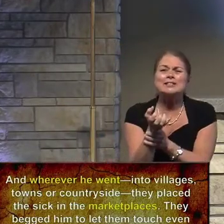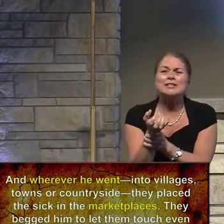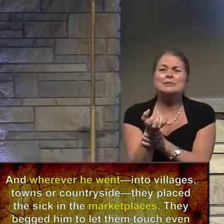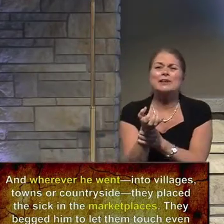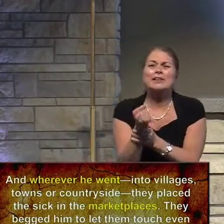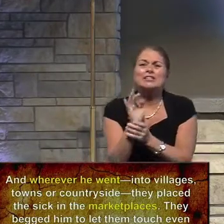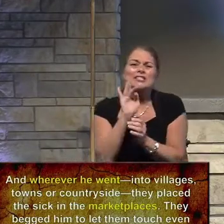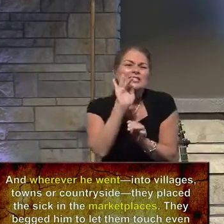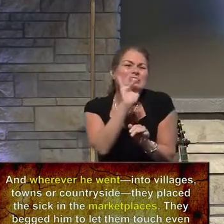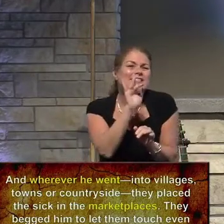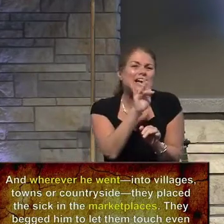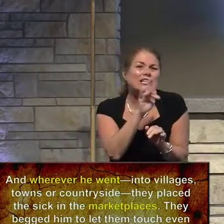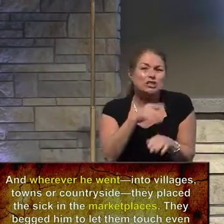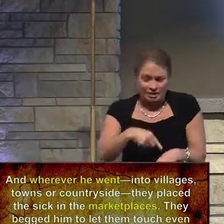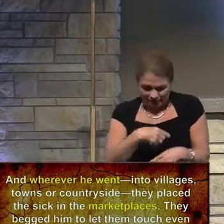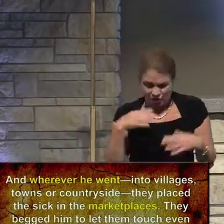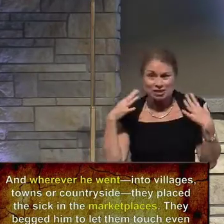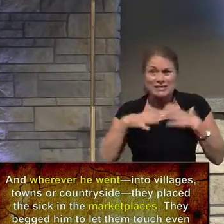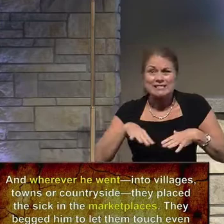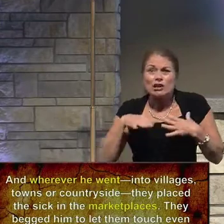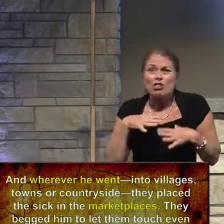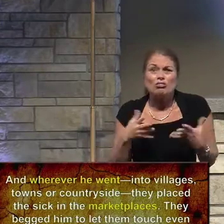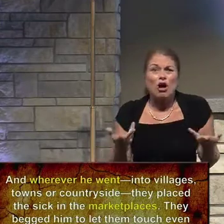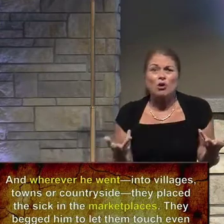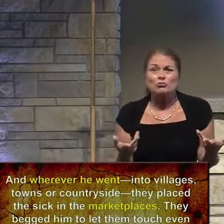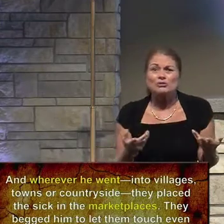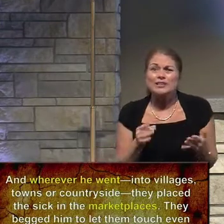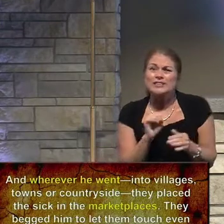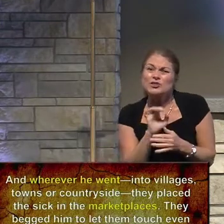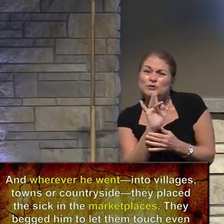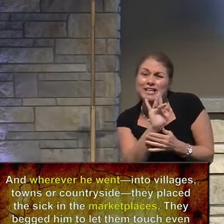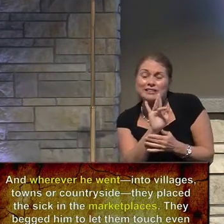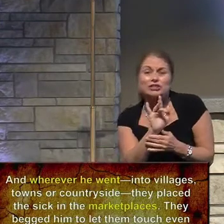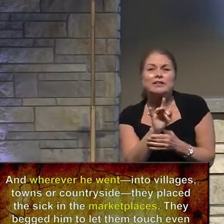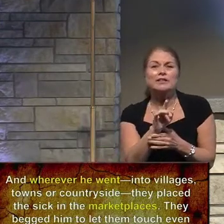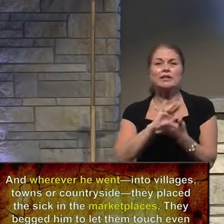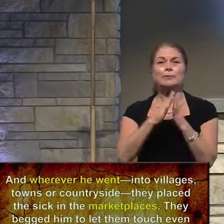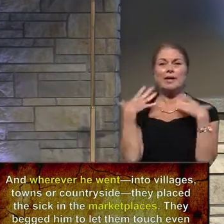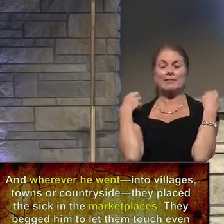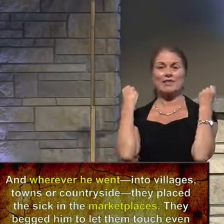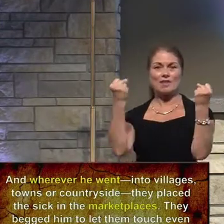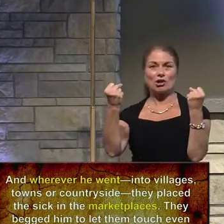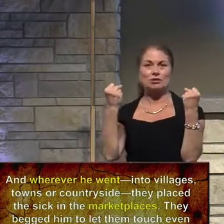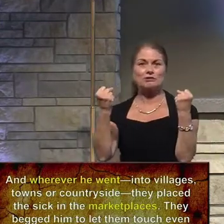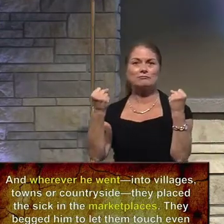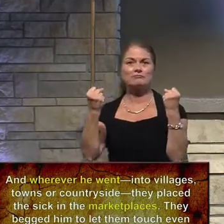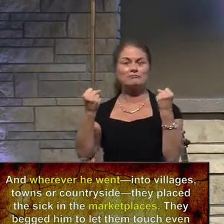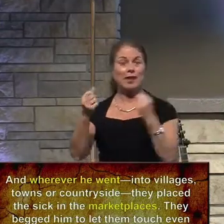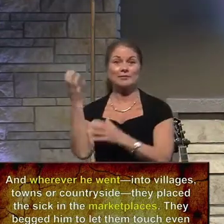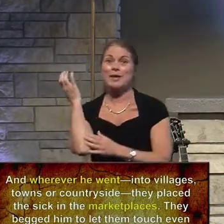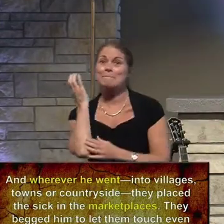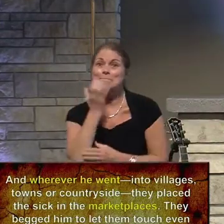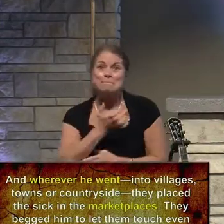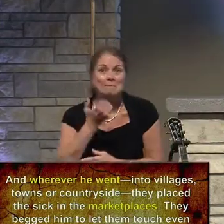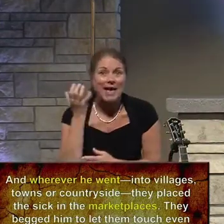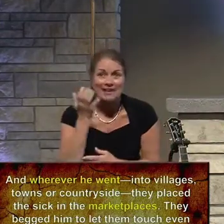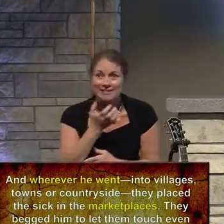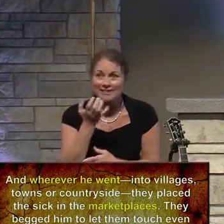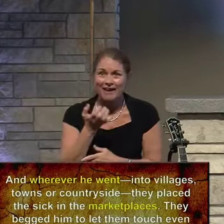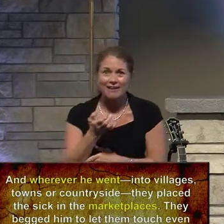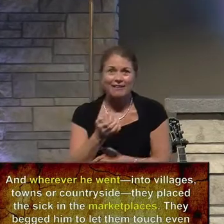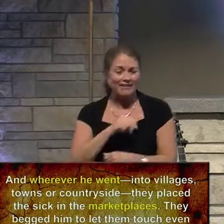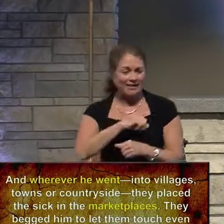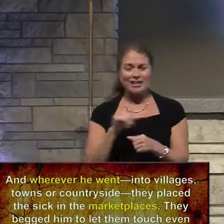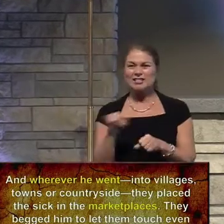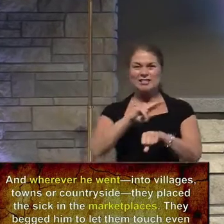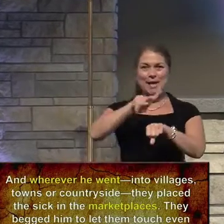touch even the edge of his cloak, and all who touched it were healed. I mean, it was amazing. I bet as